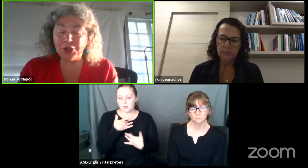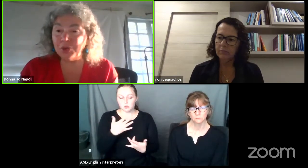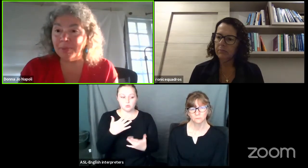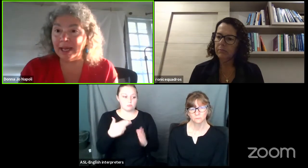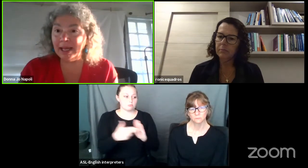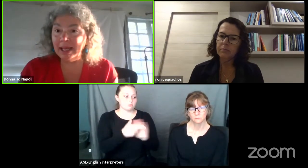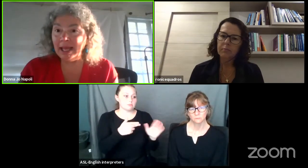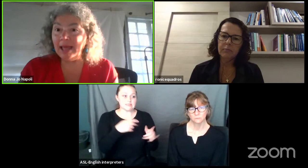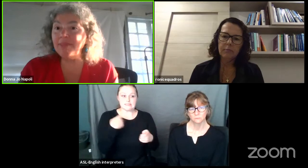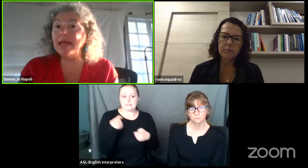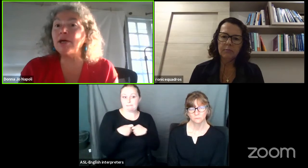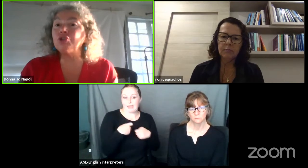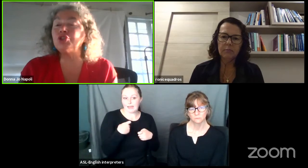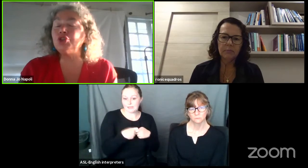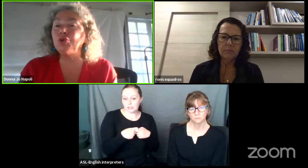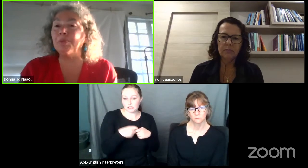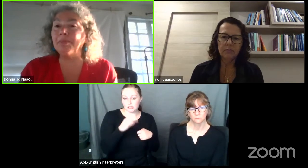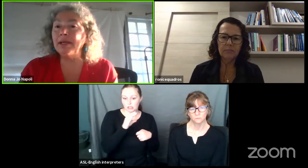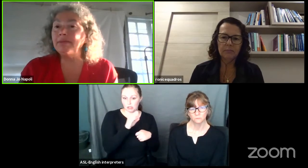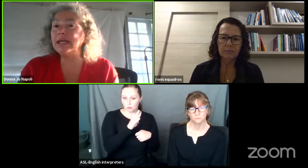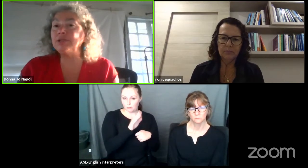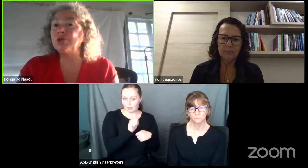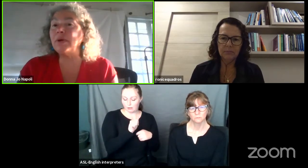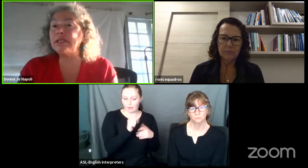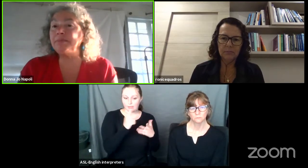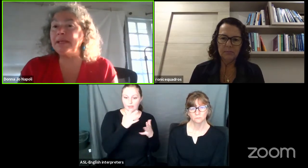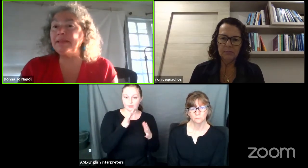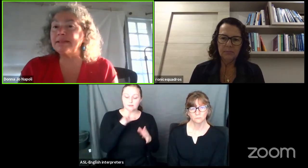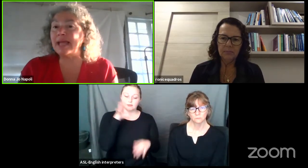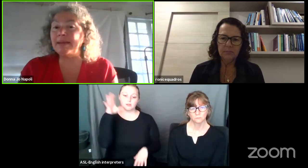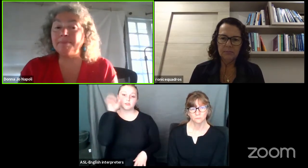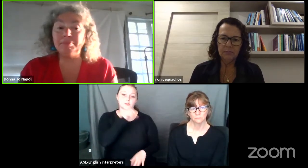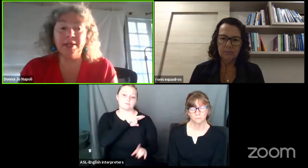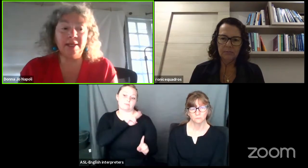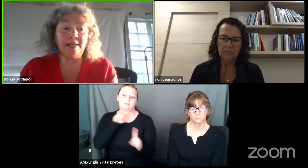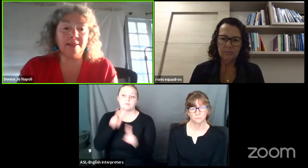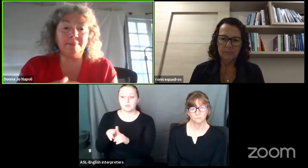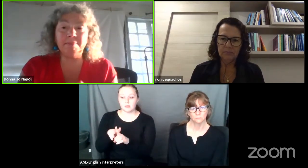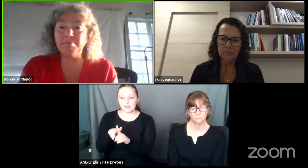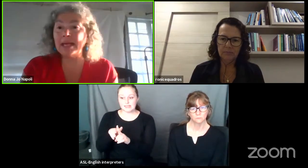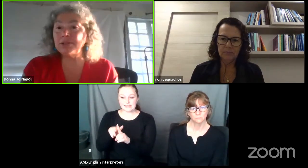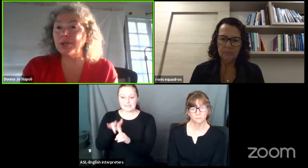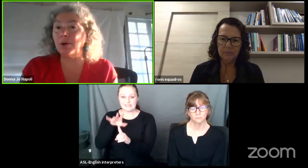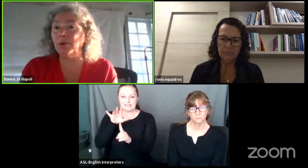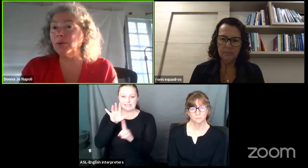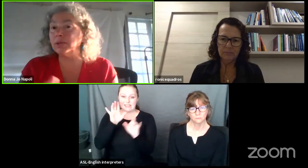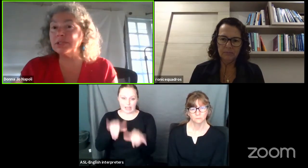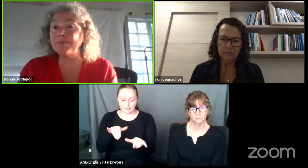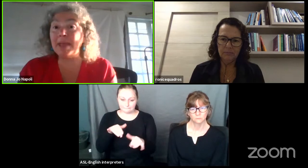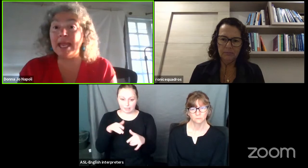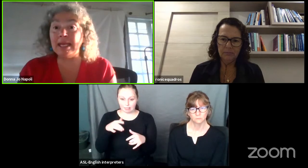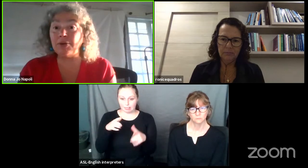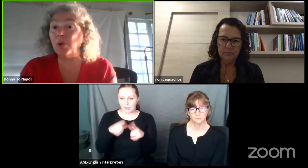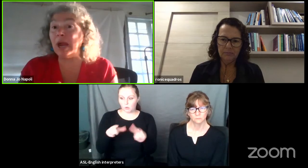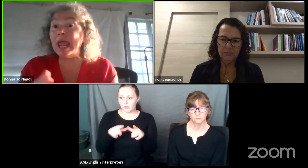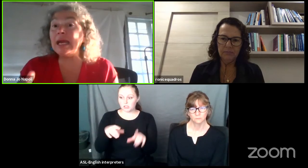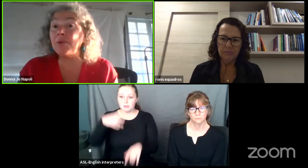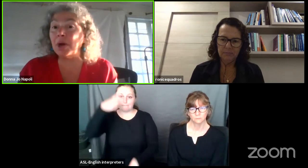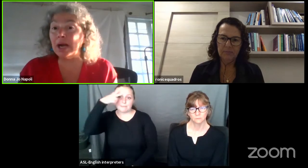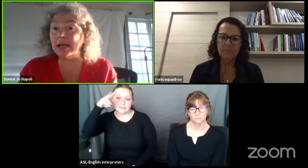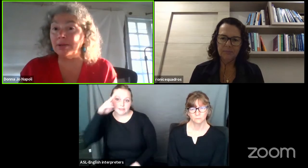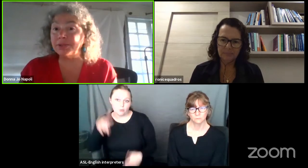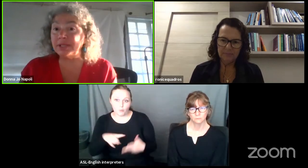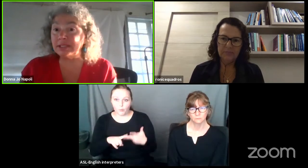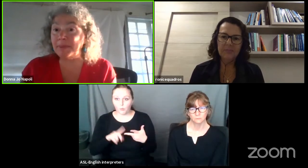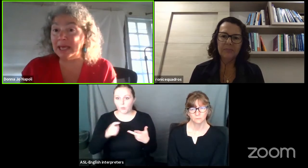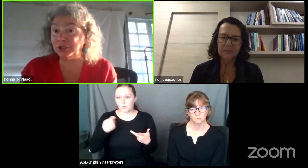Spanish in Cuba and then assume that it's going to be the same in Mexico or Spain or